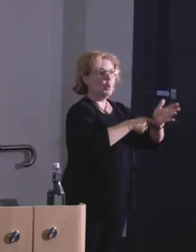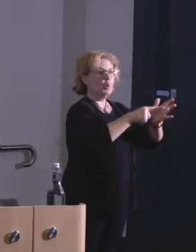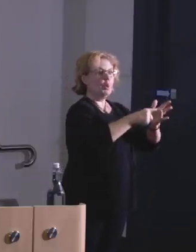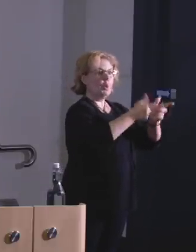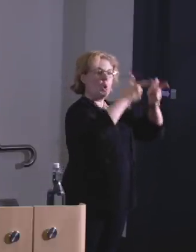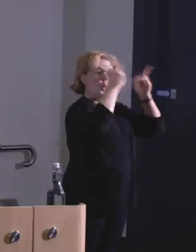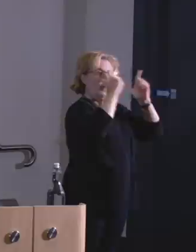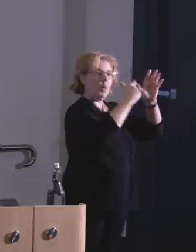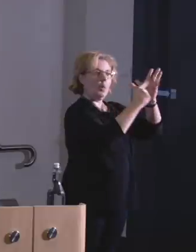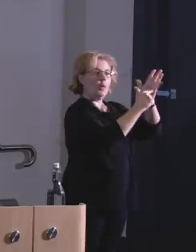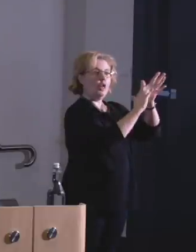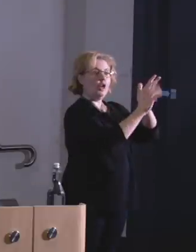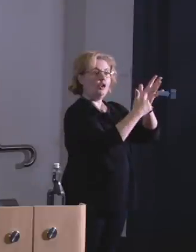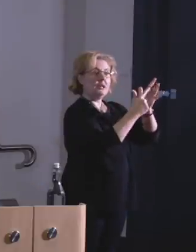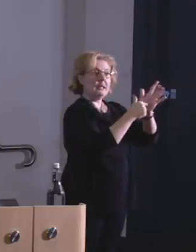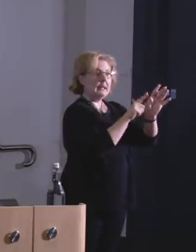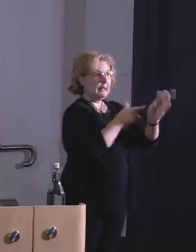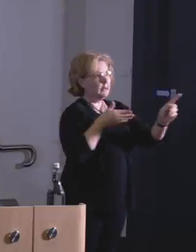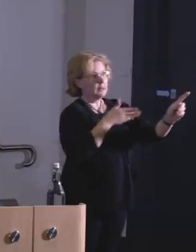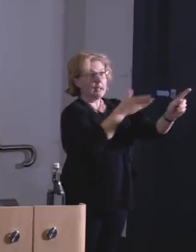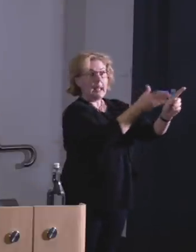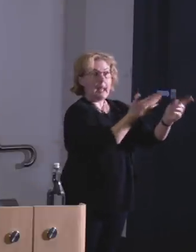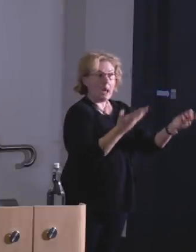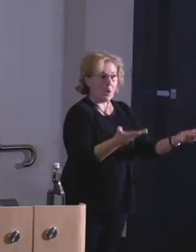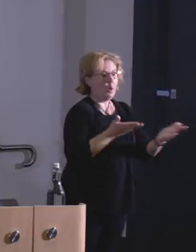service. So,